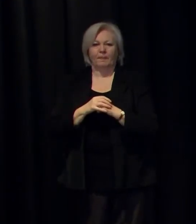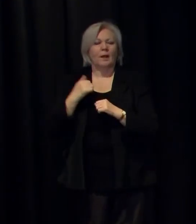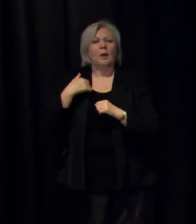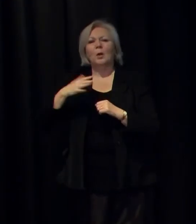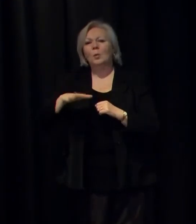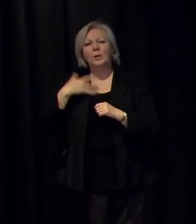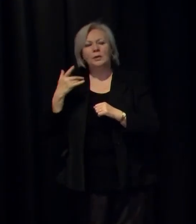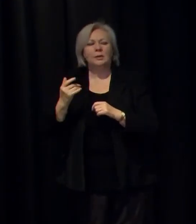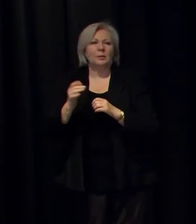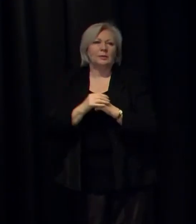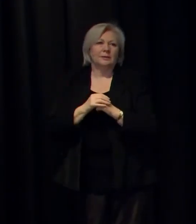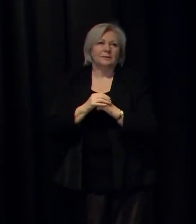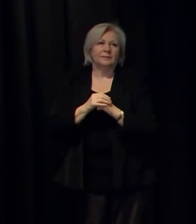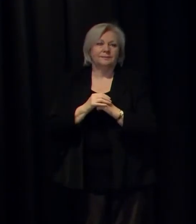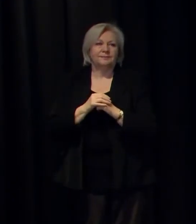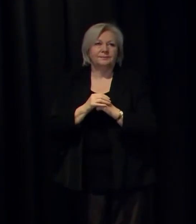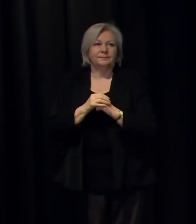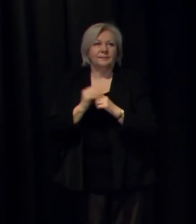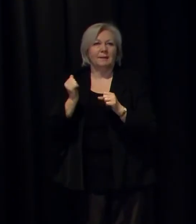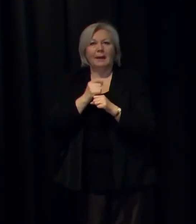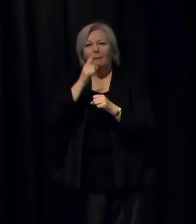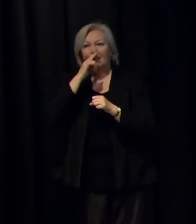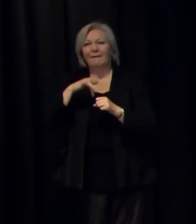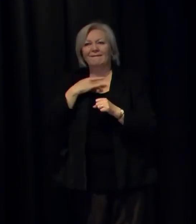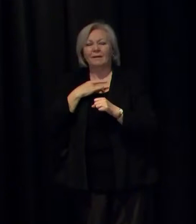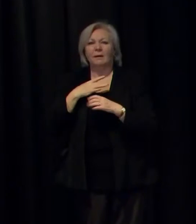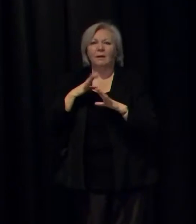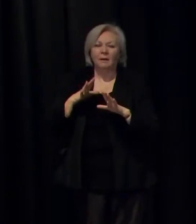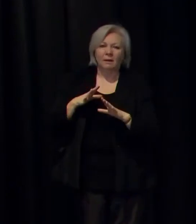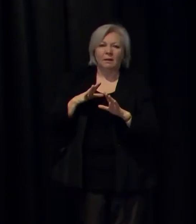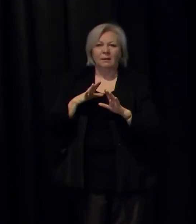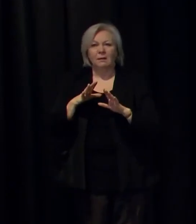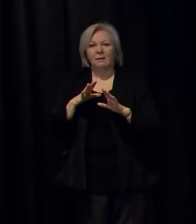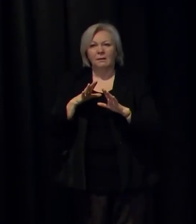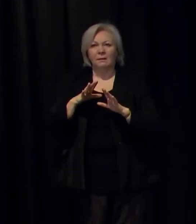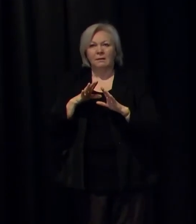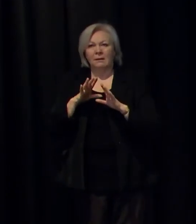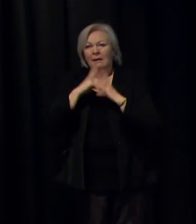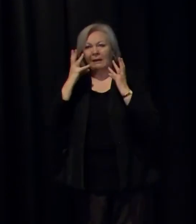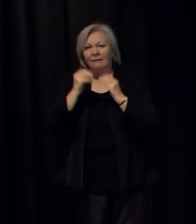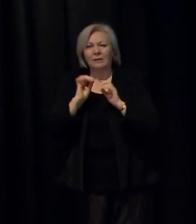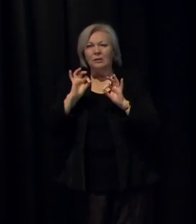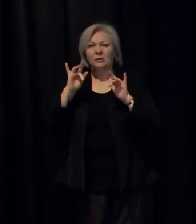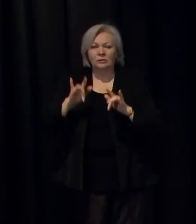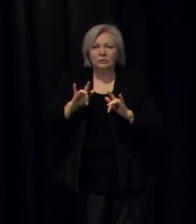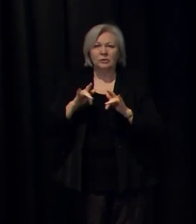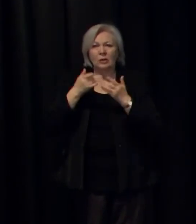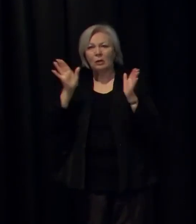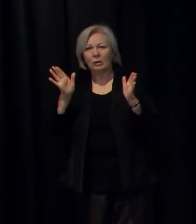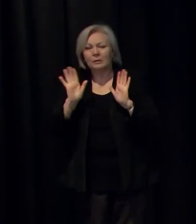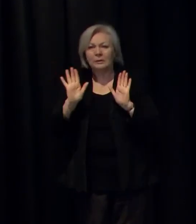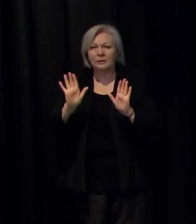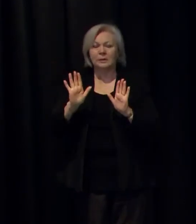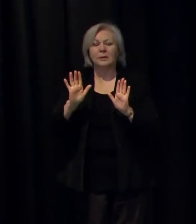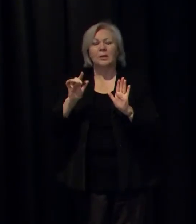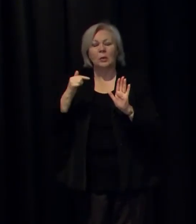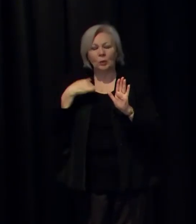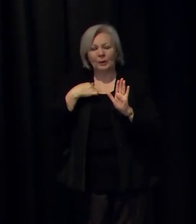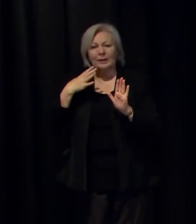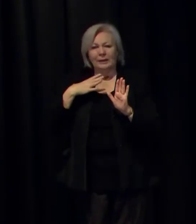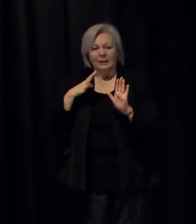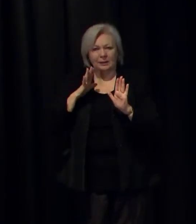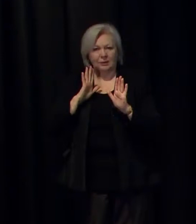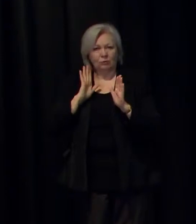putting any more burden on them than we absolutely have to. And the whole thing changes when we've reached a peak vax